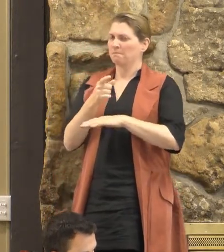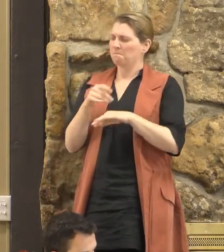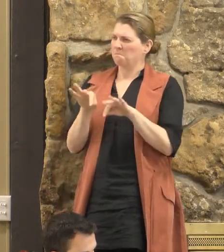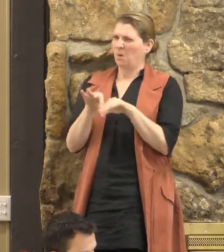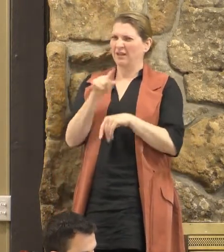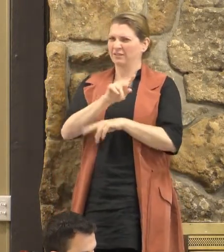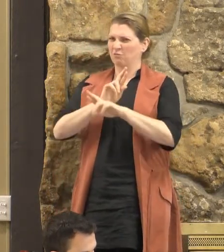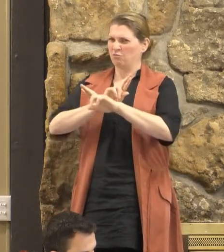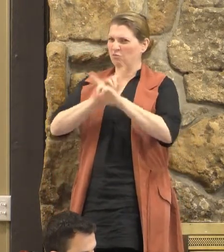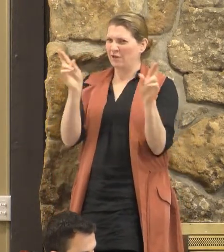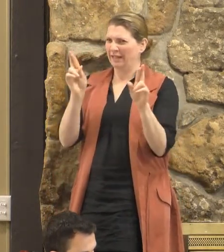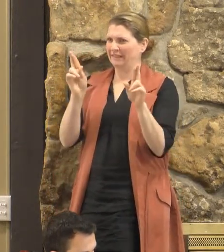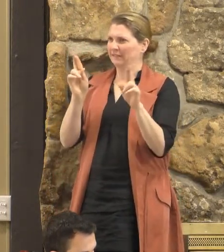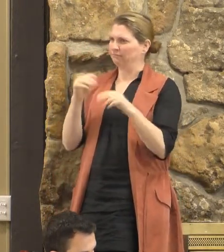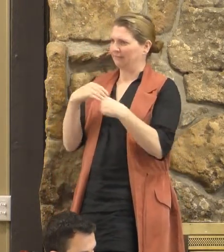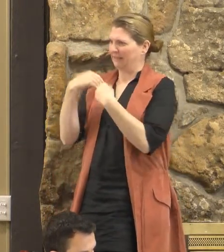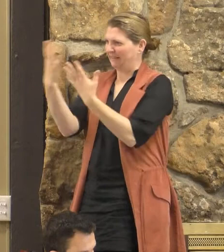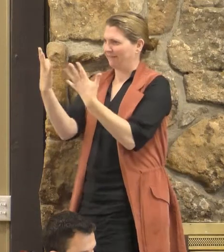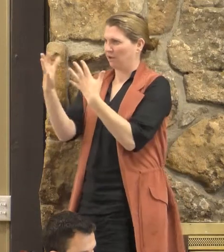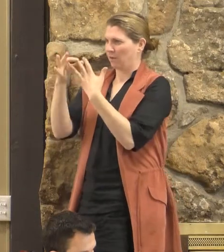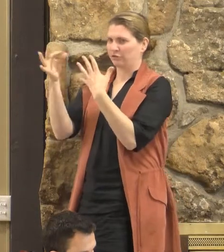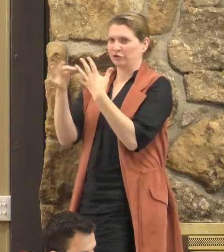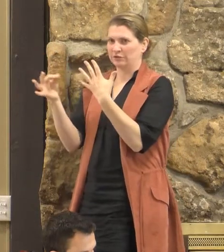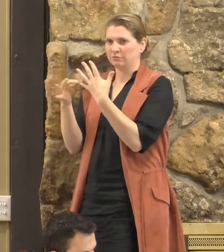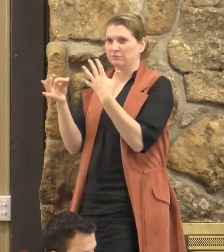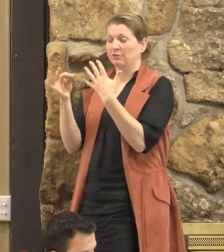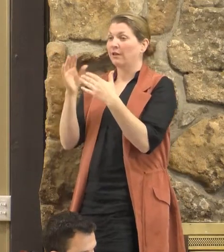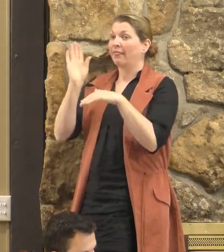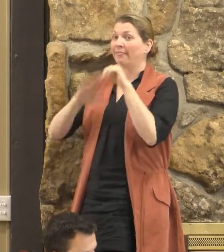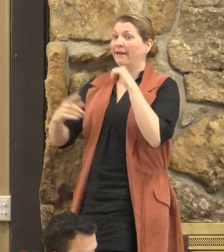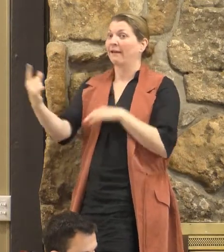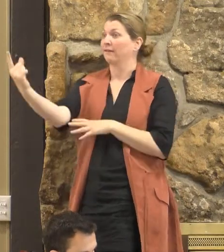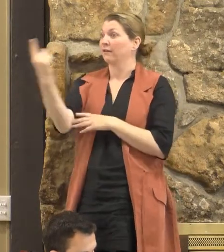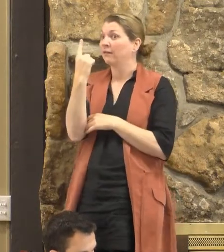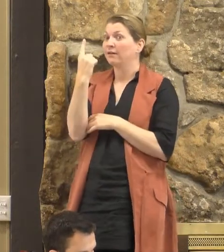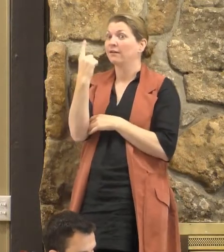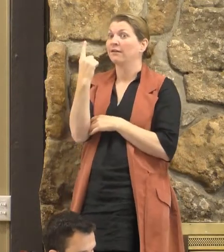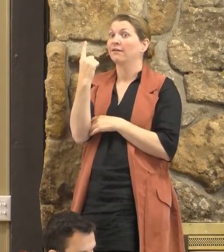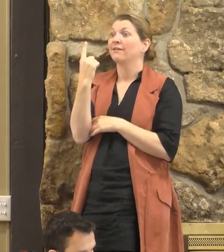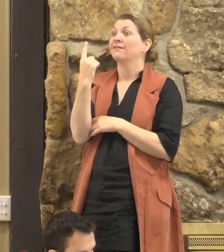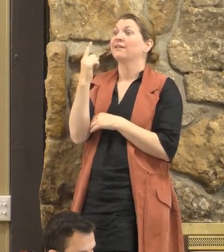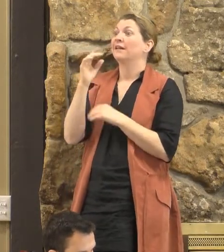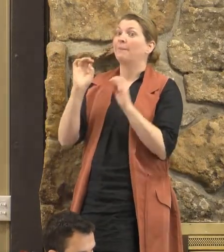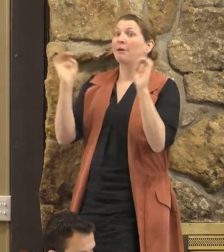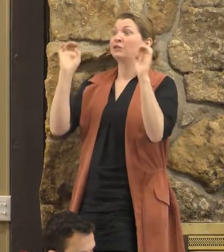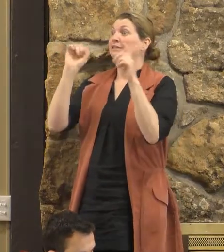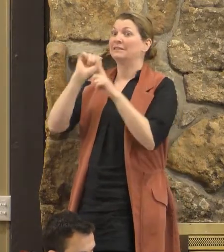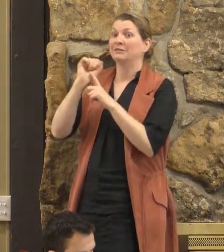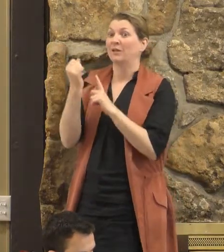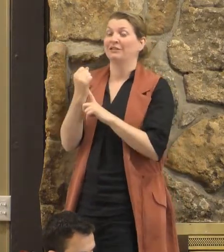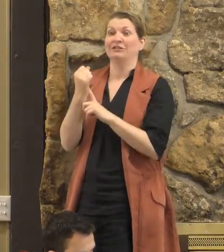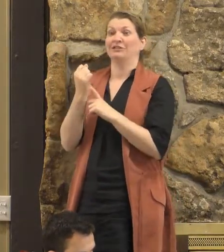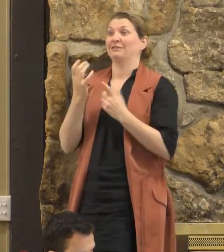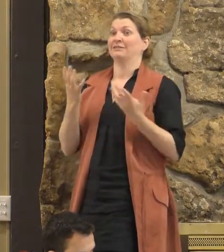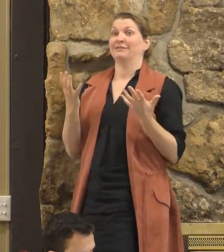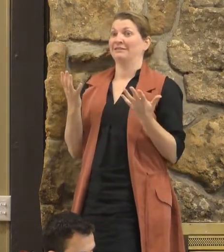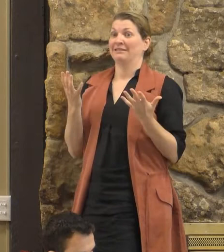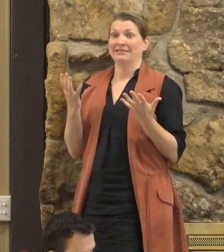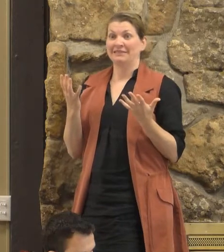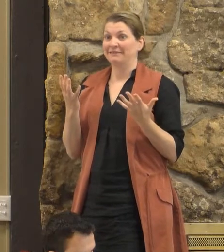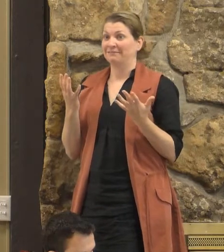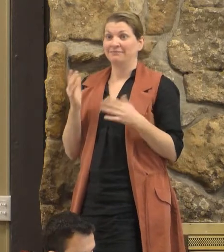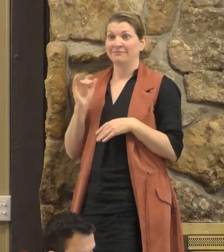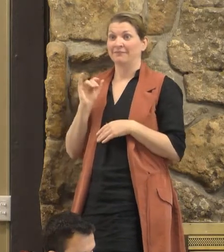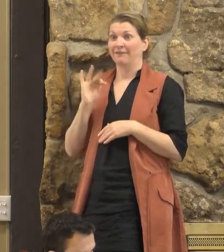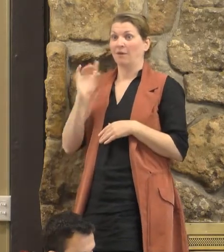So, you know, if someone's in an emergency situation and if they had one choice and they have to come